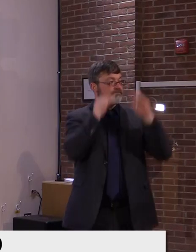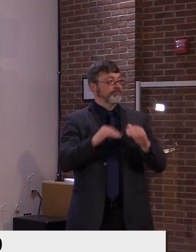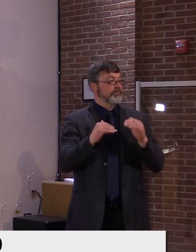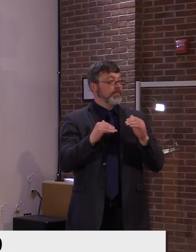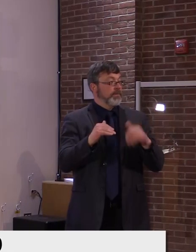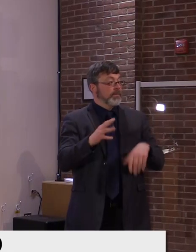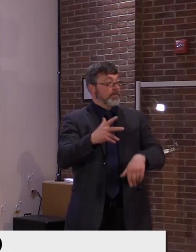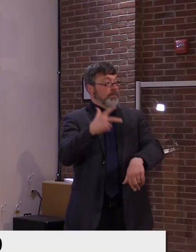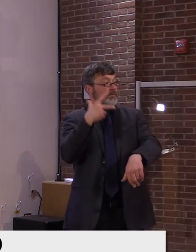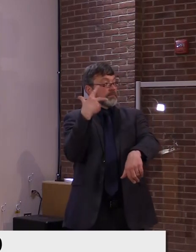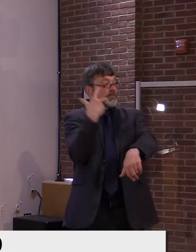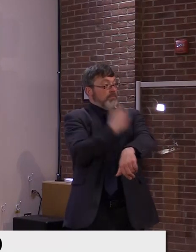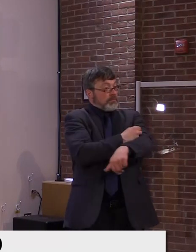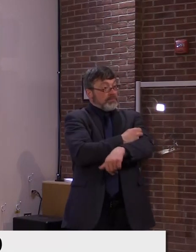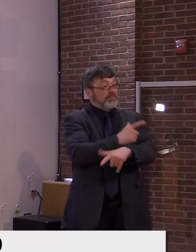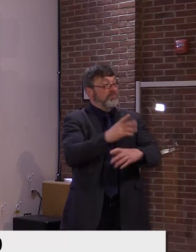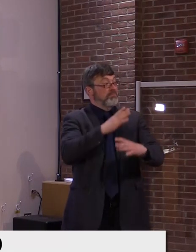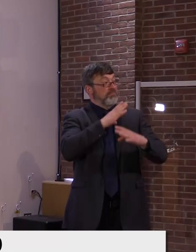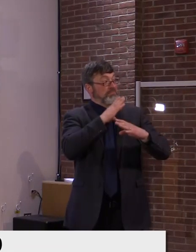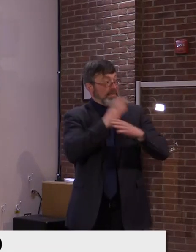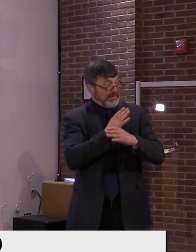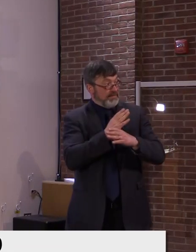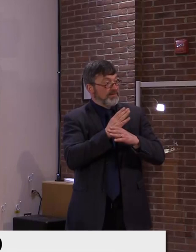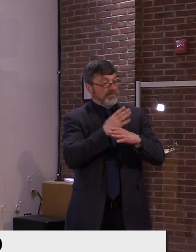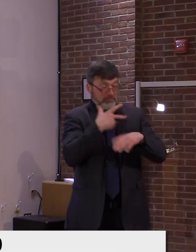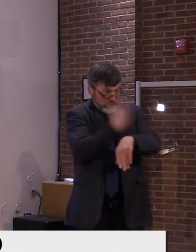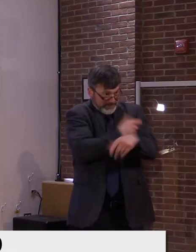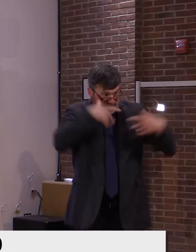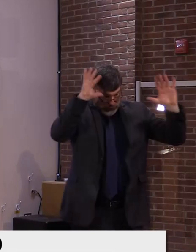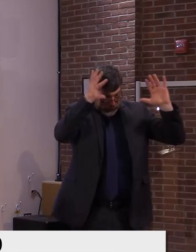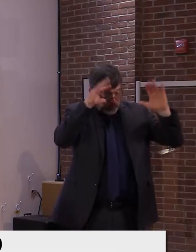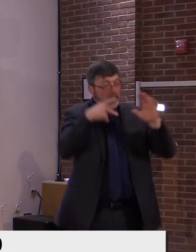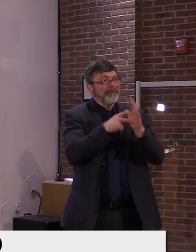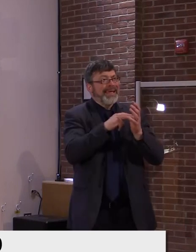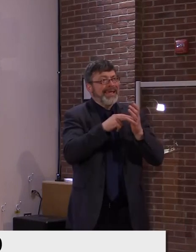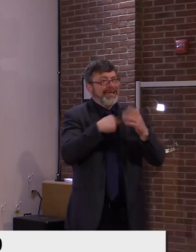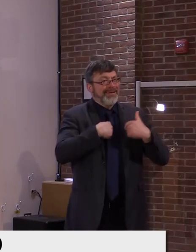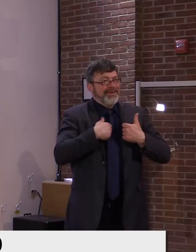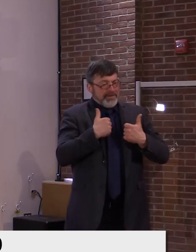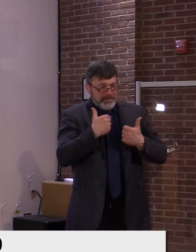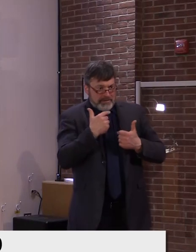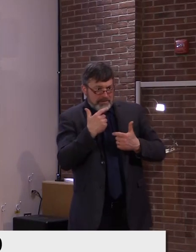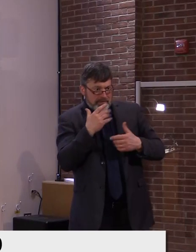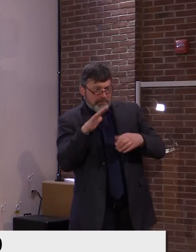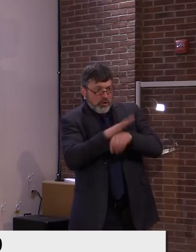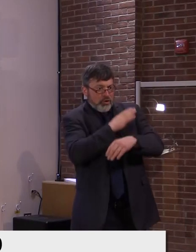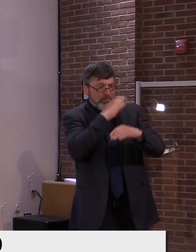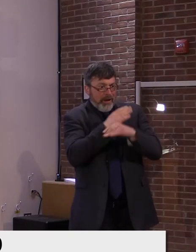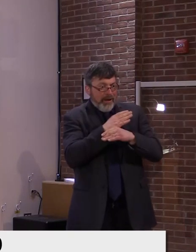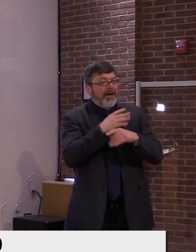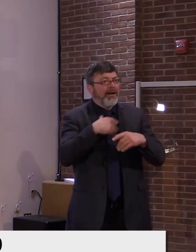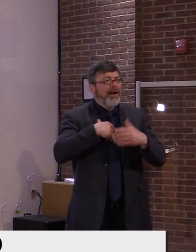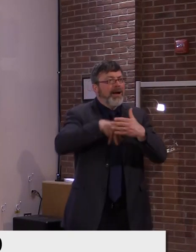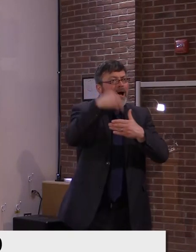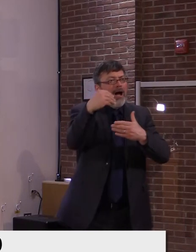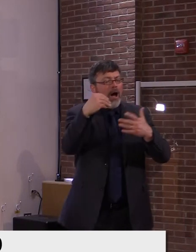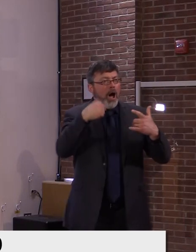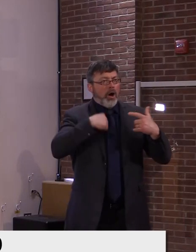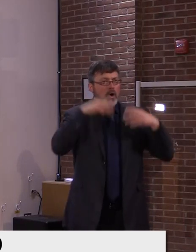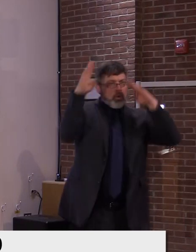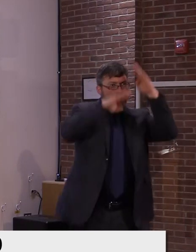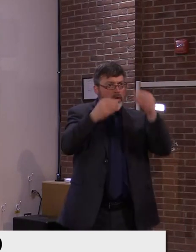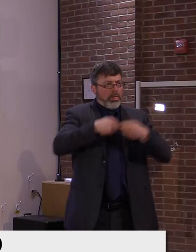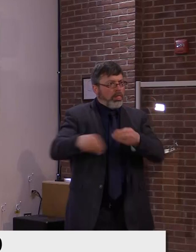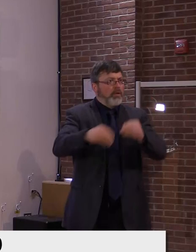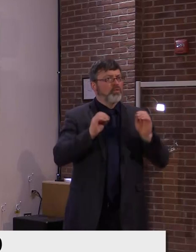do without that feeling we've all experienced this past year. 5, seeing friends and family, I don't think